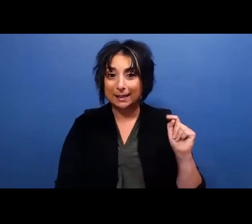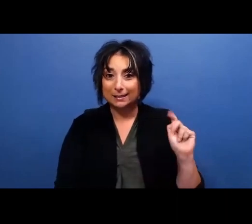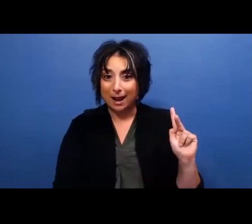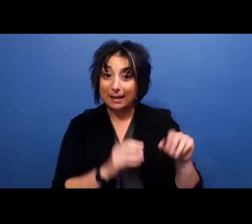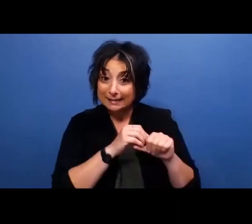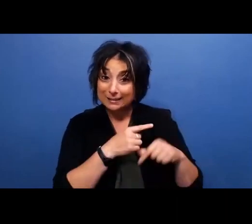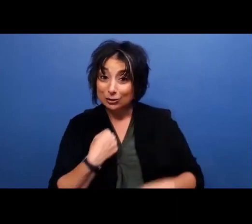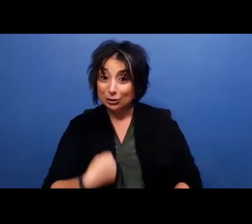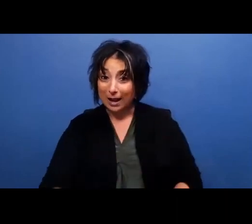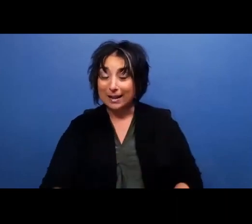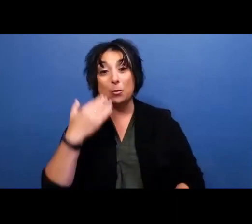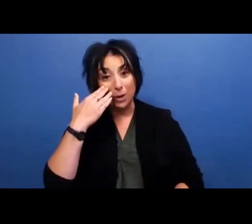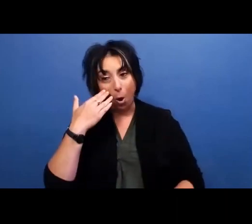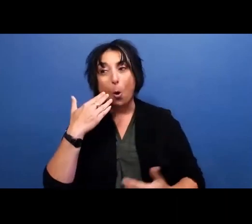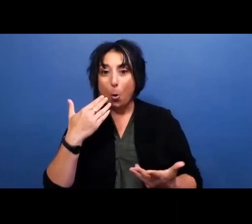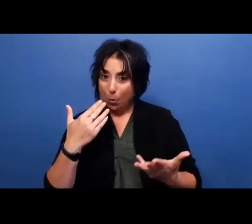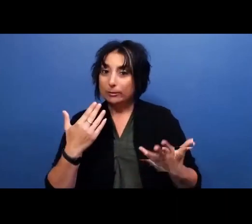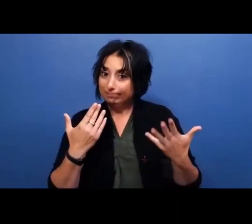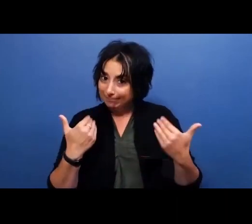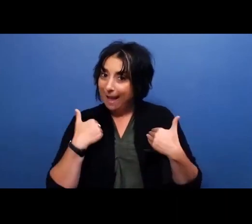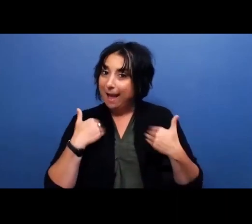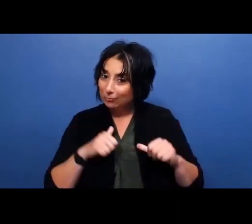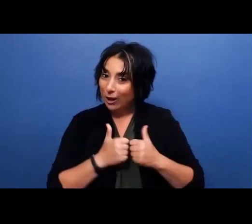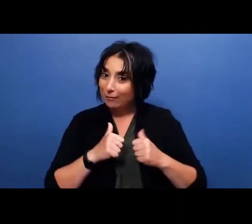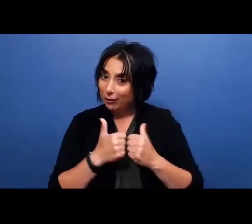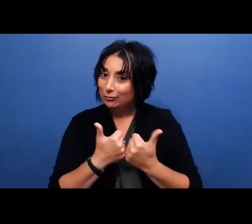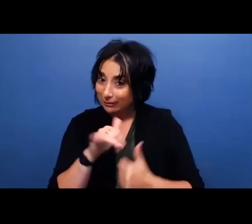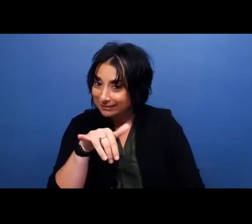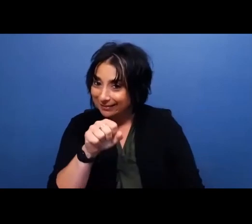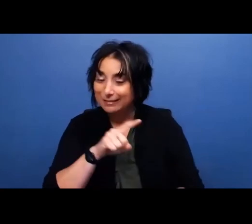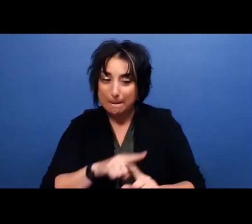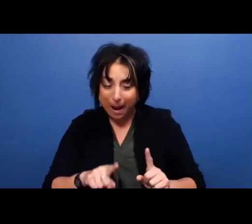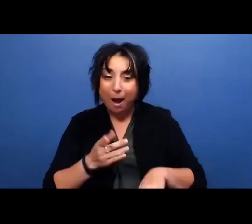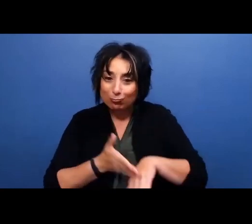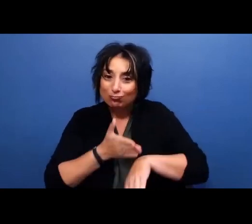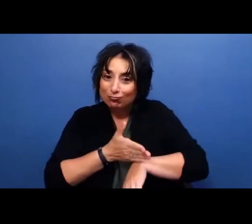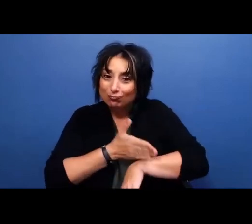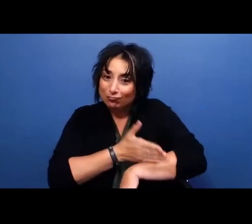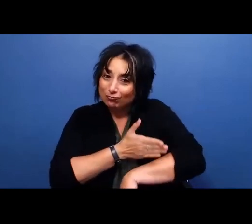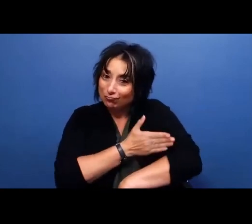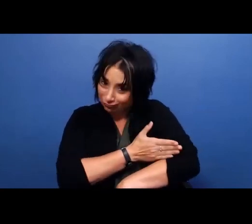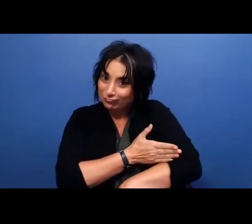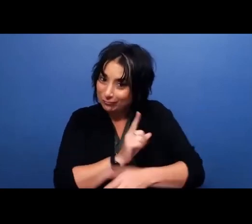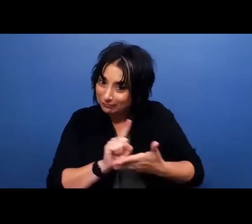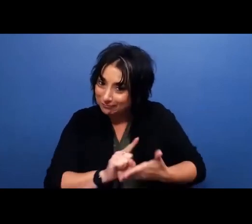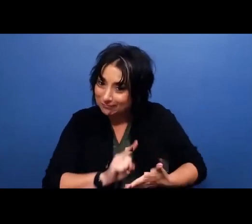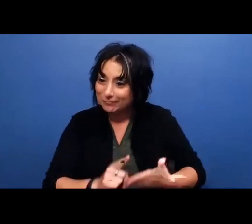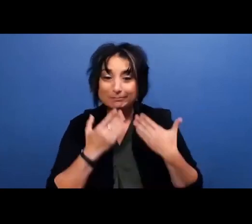know we've been challenged, but each week we try and get better. So thank you to our team and